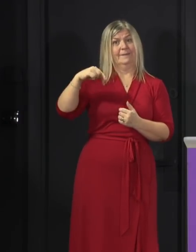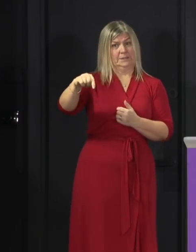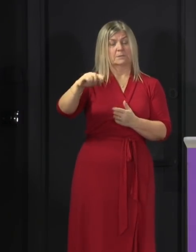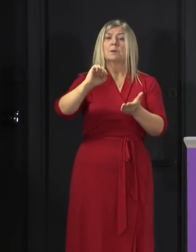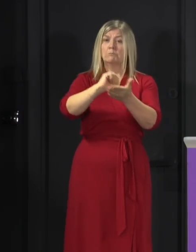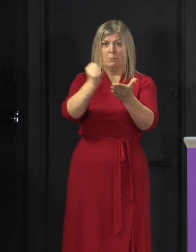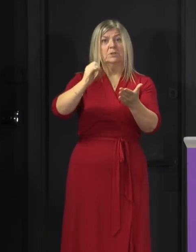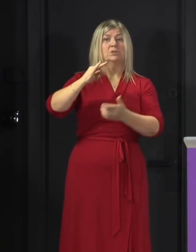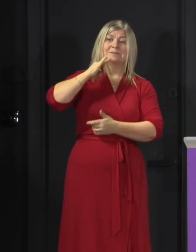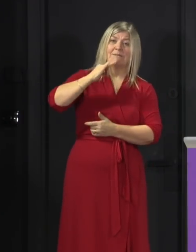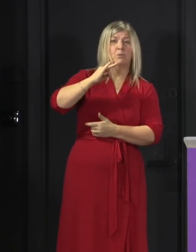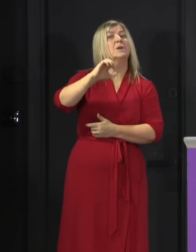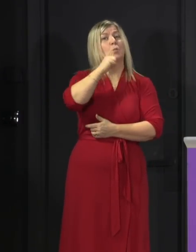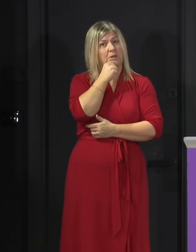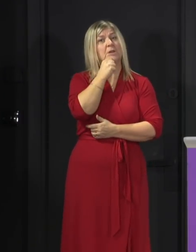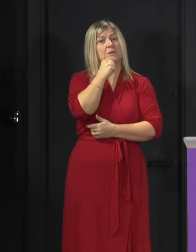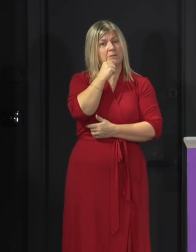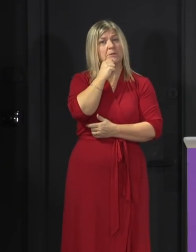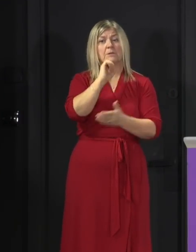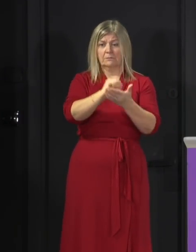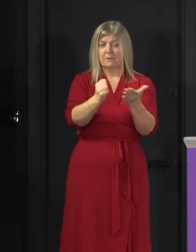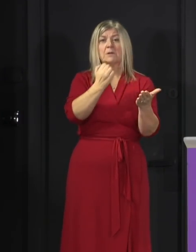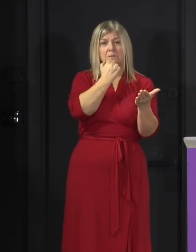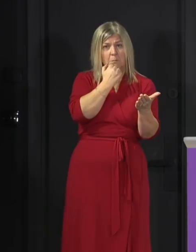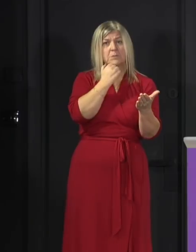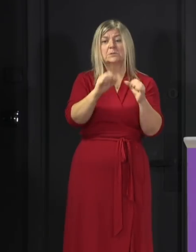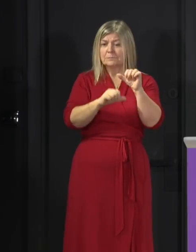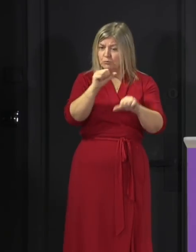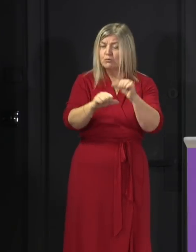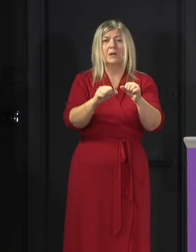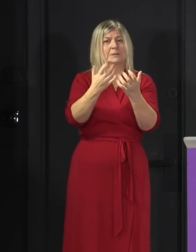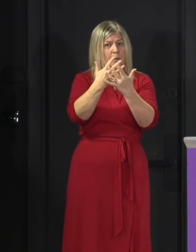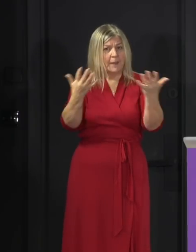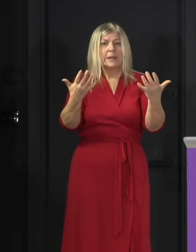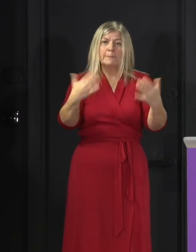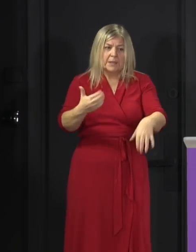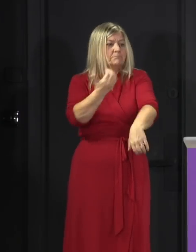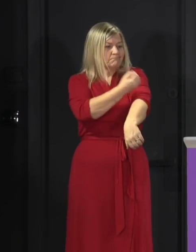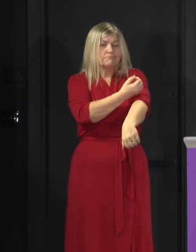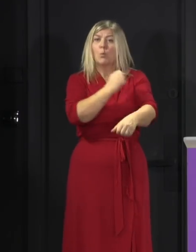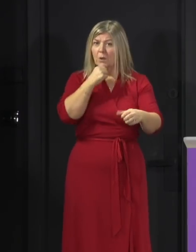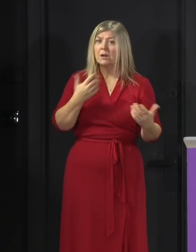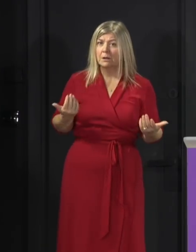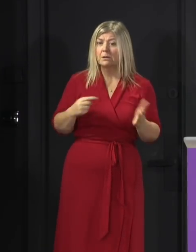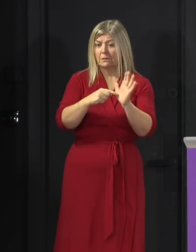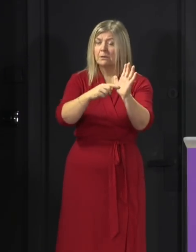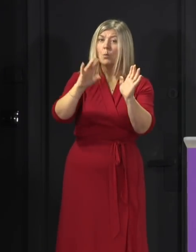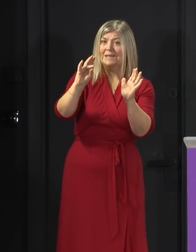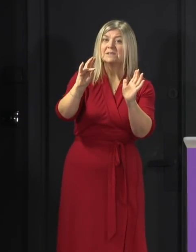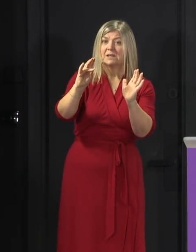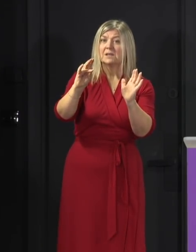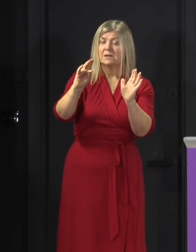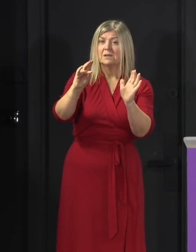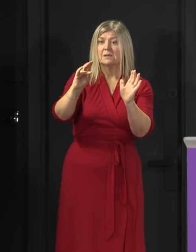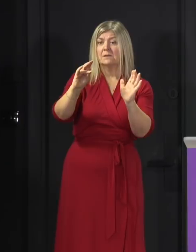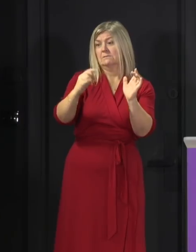publish weekly figures on the progress of the vaccination programme. I've just given a figure in the course